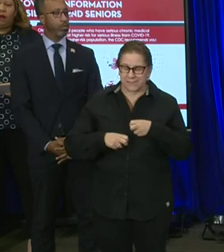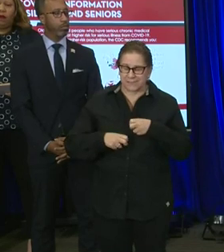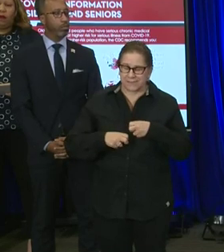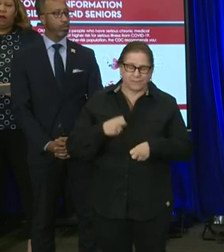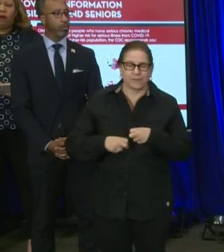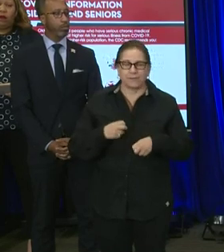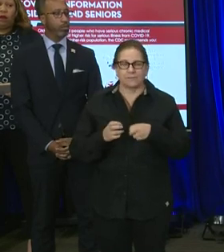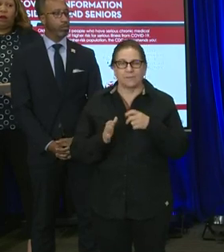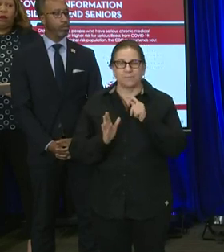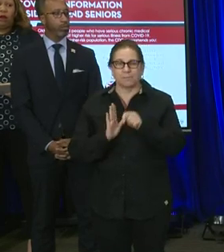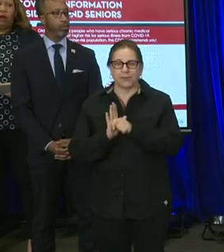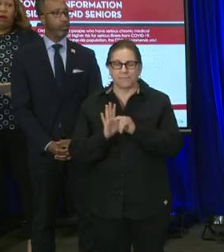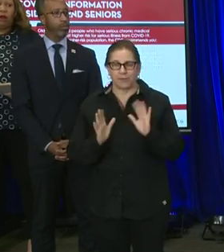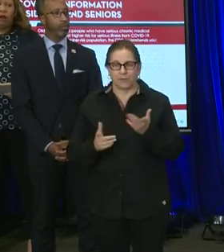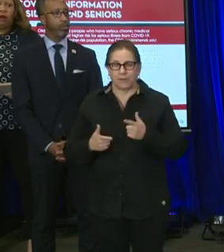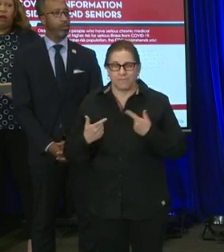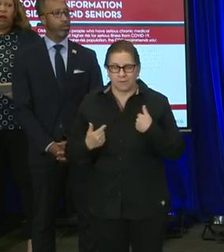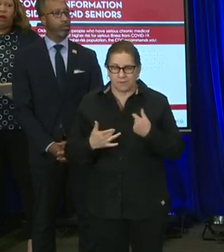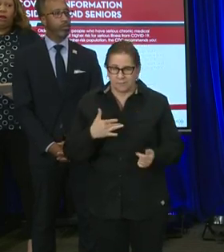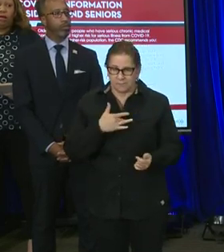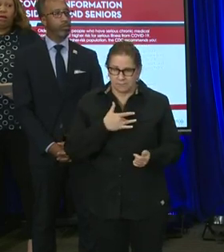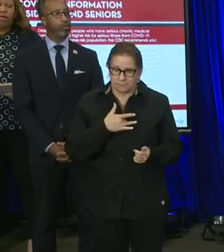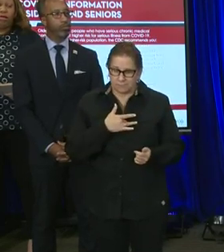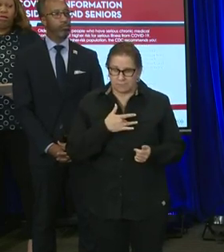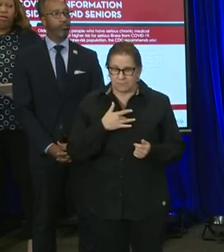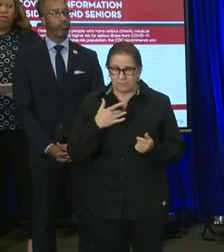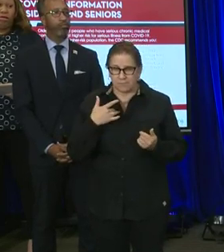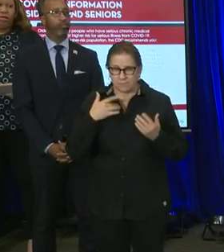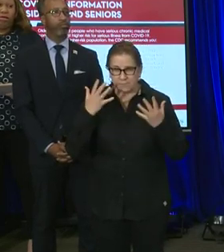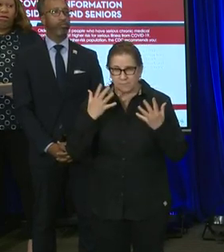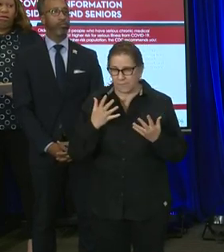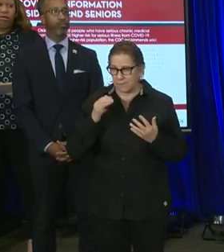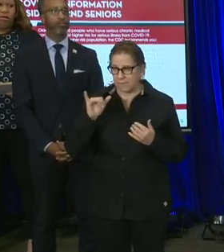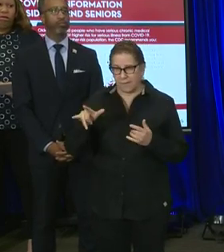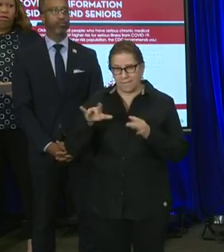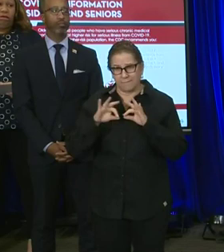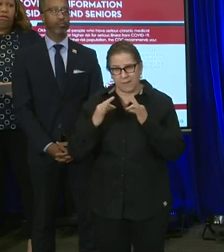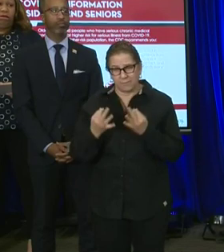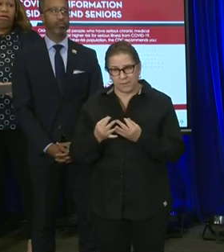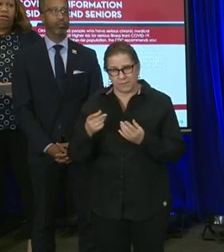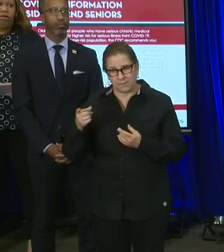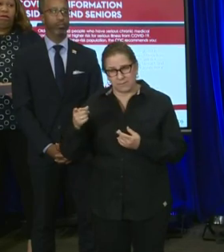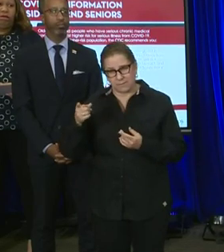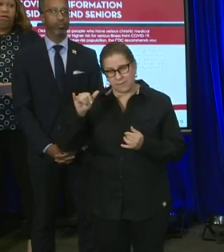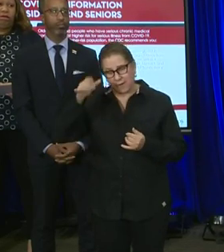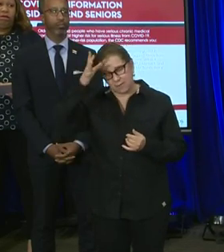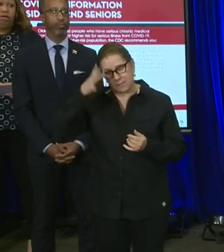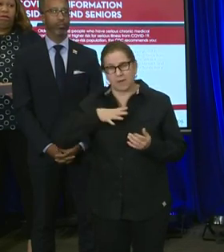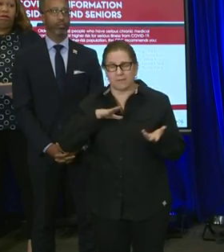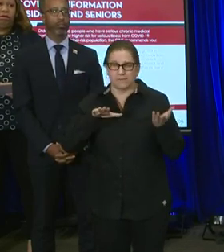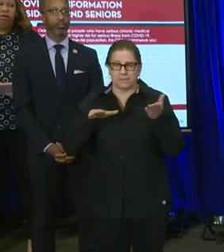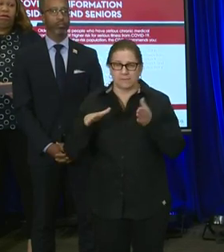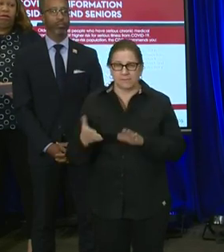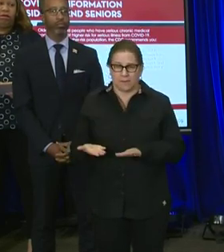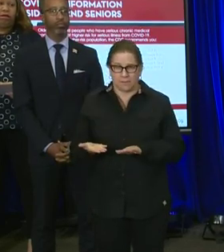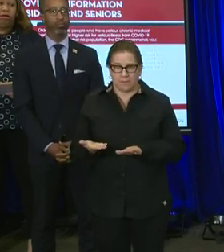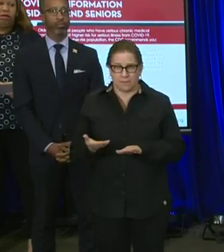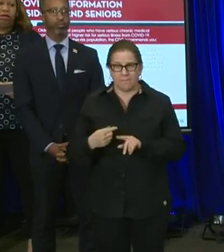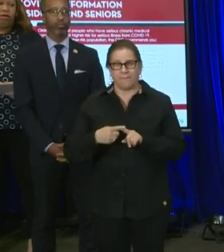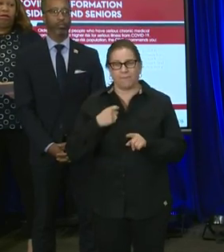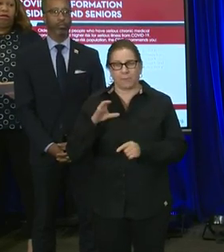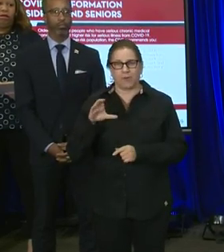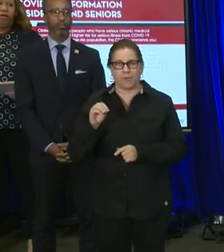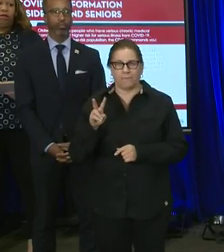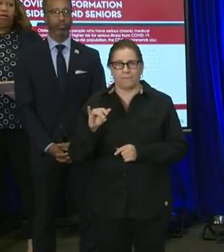deepest sympathy to the family of the man who passed away this morning due to COVID-19. He was a 59-year-old man